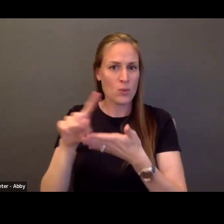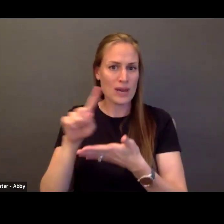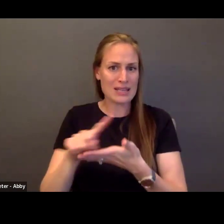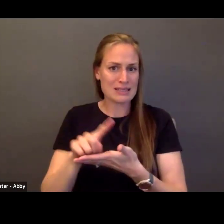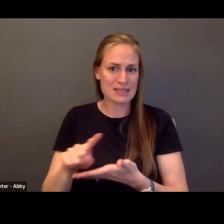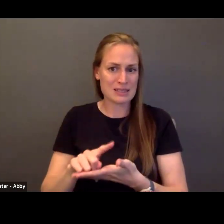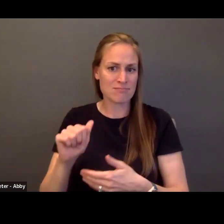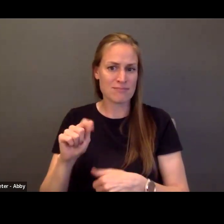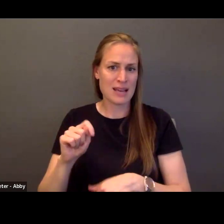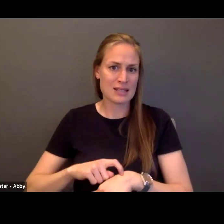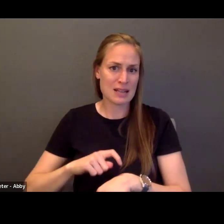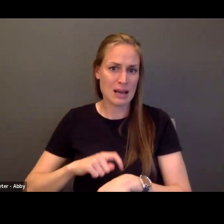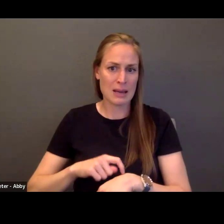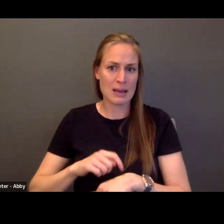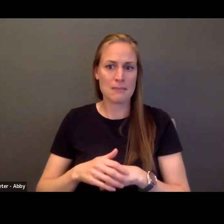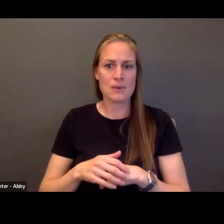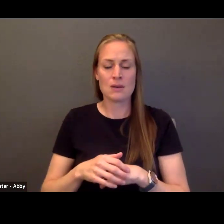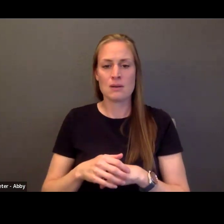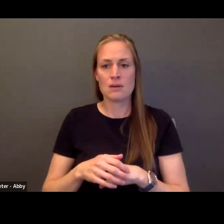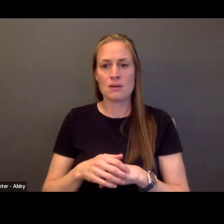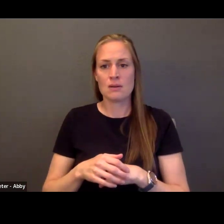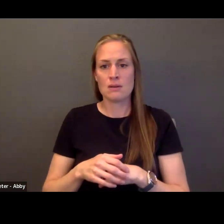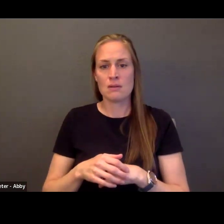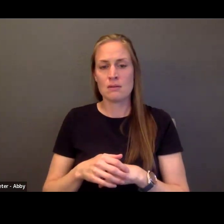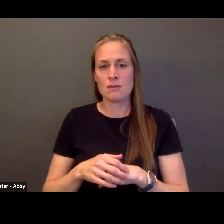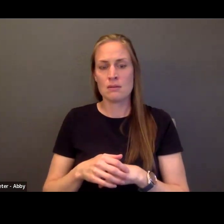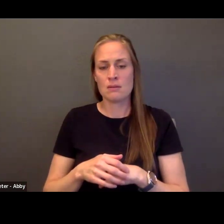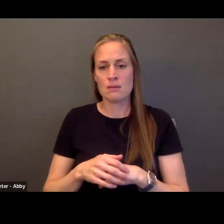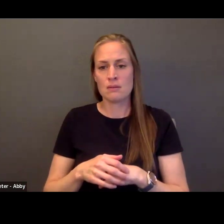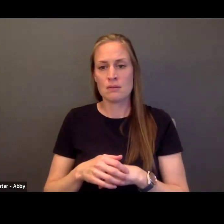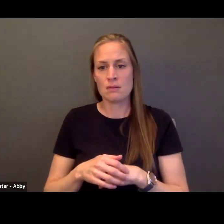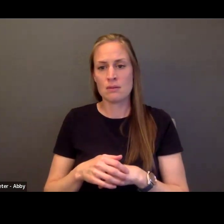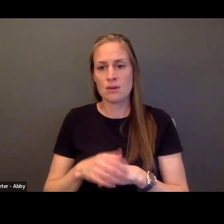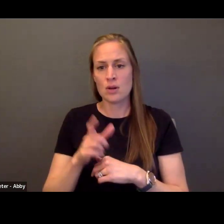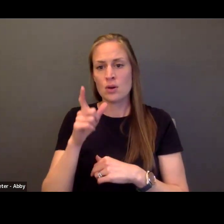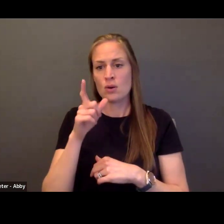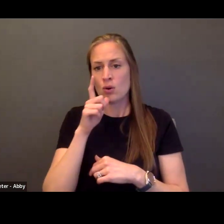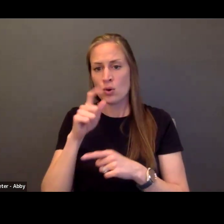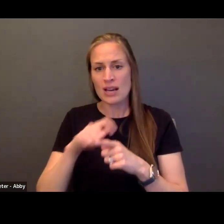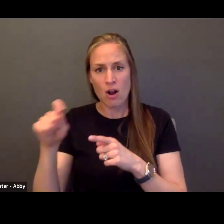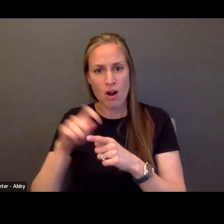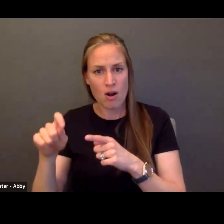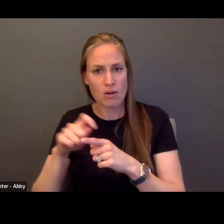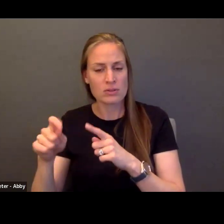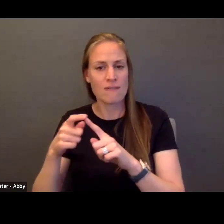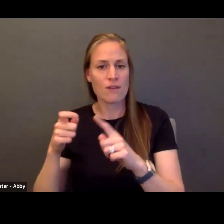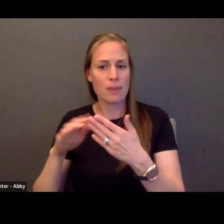Who there's a lot of calls from the community, more 911 than 988. What are we gonna do? So we still have that to look at. And so I just want to make sure